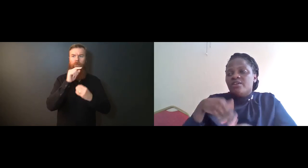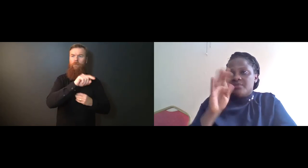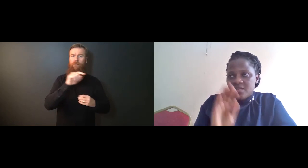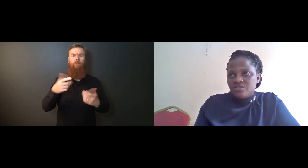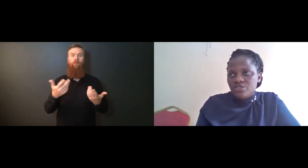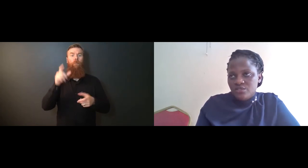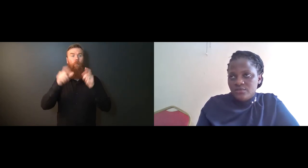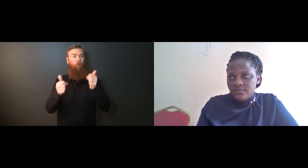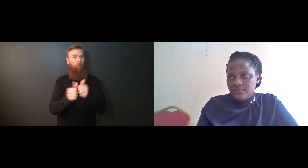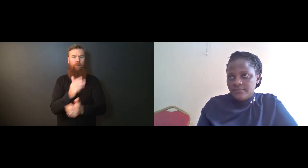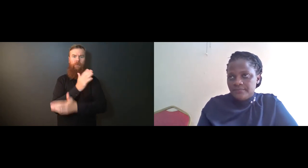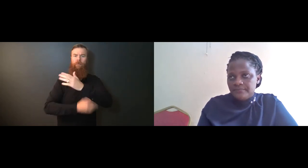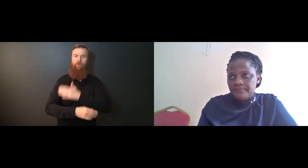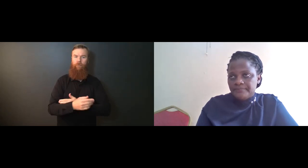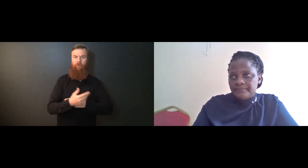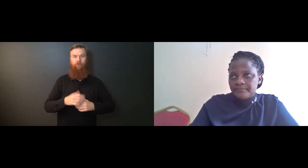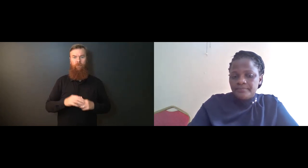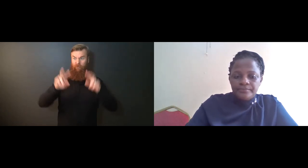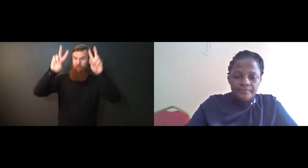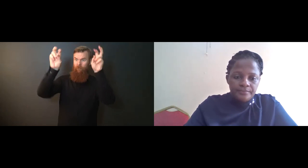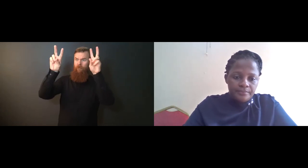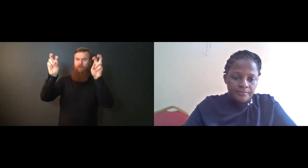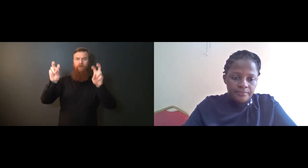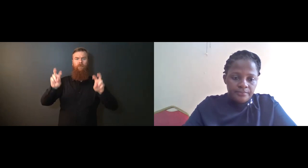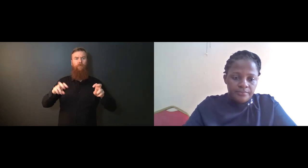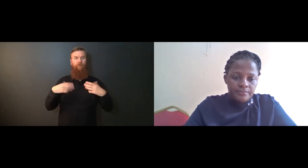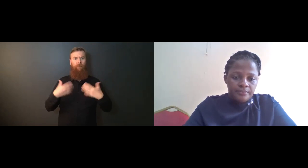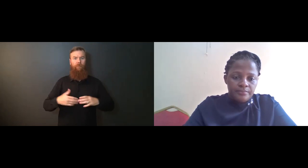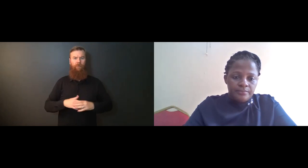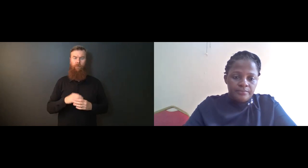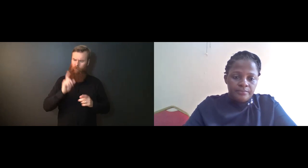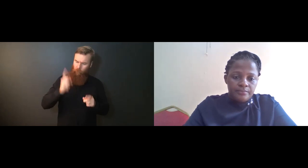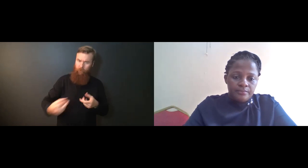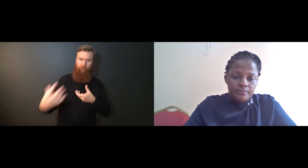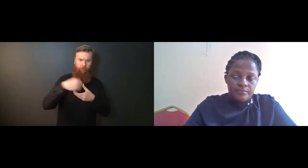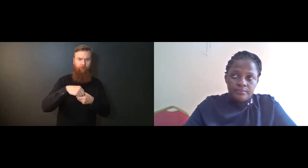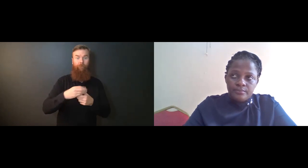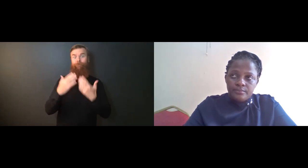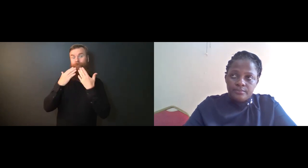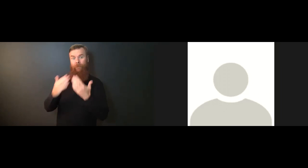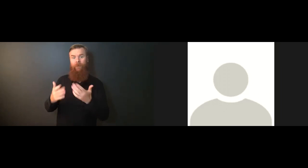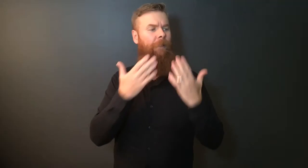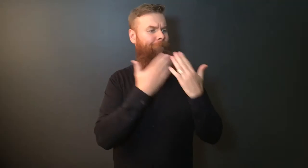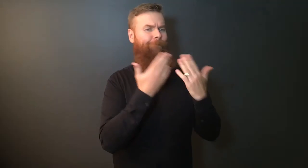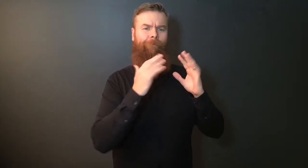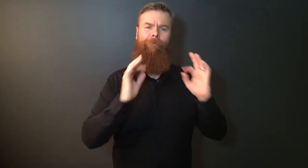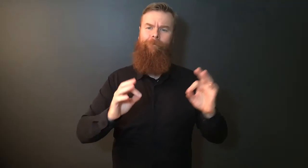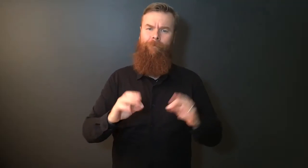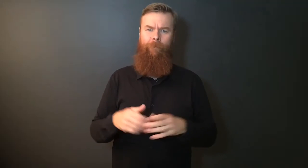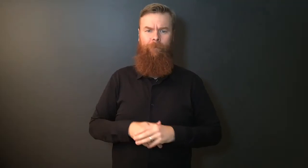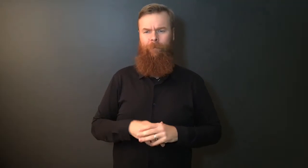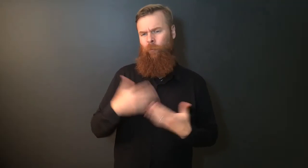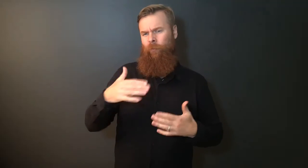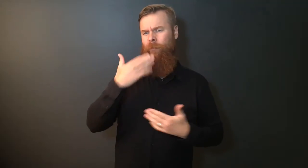are captured. Thank you so much. Thank you very much. Thank you. Thank you so much, Betty, for addressing such